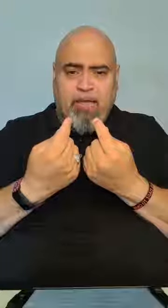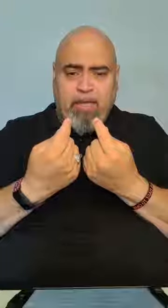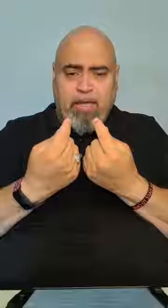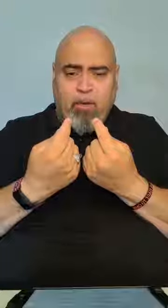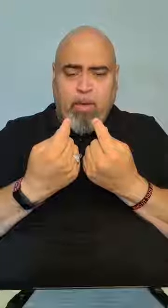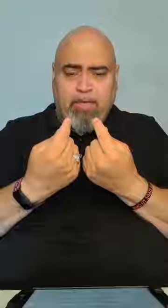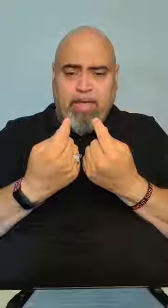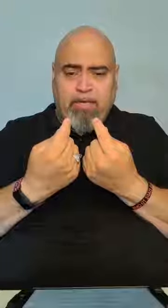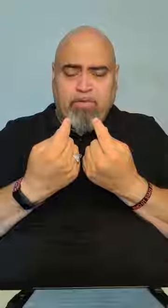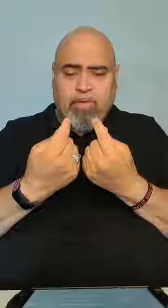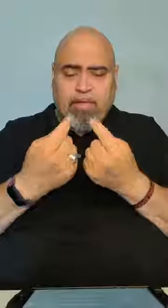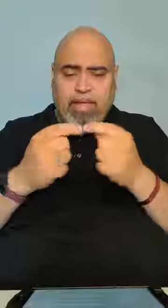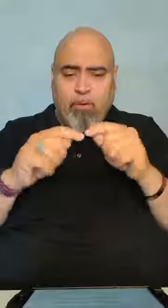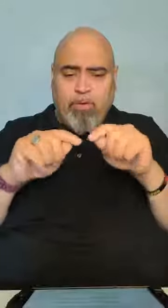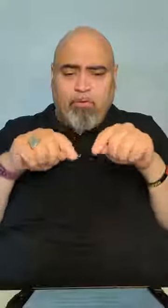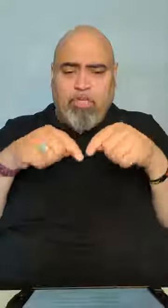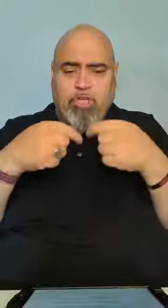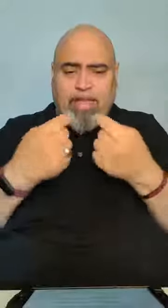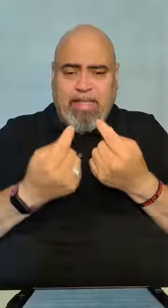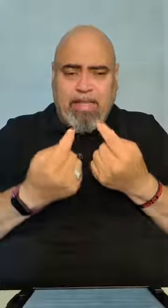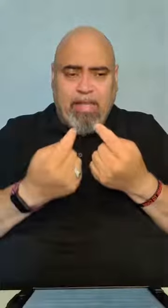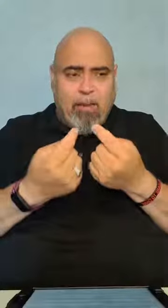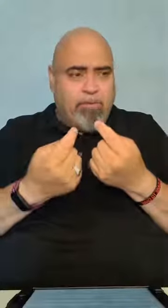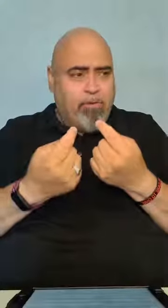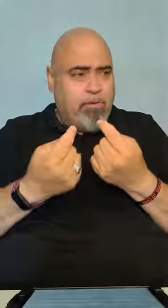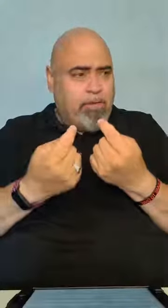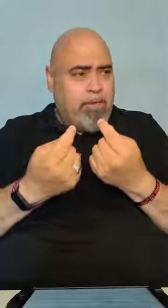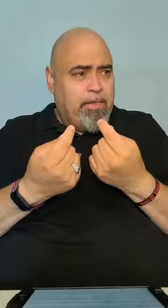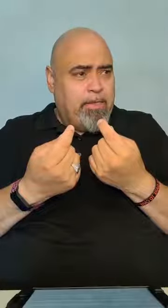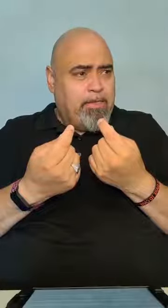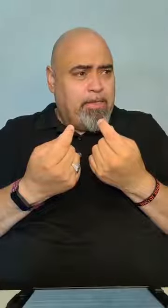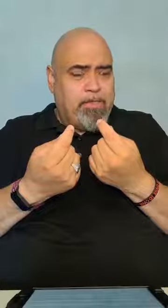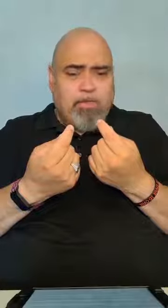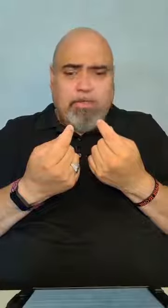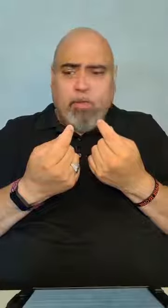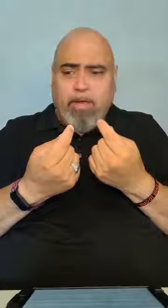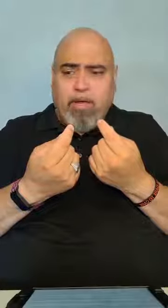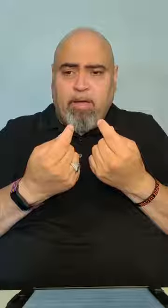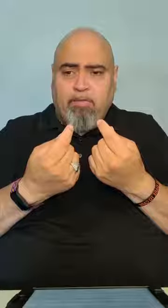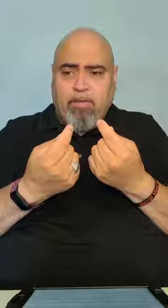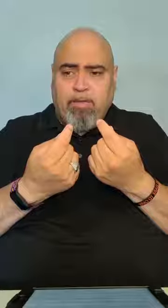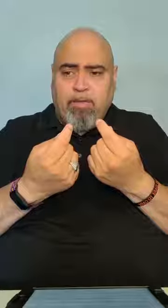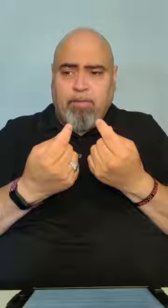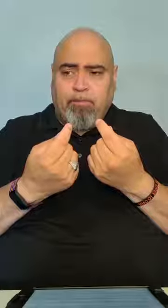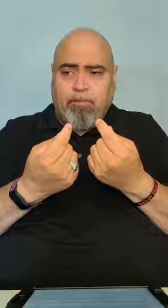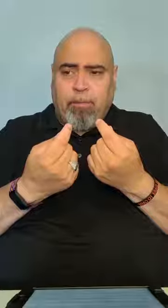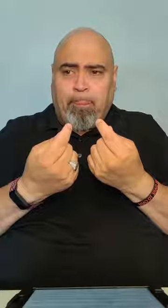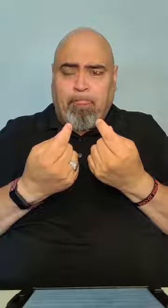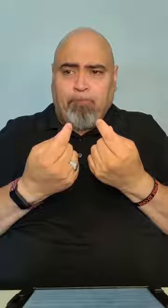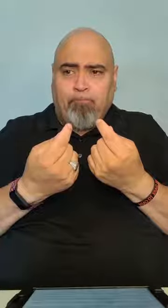in behaving in a way that is not only rejecting, but it's in a way of